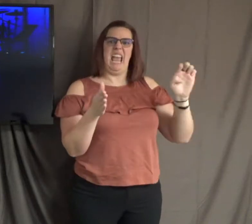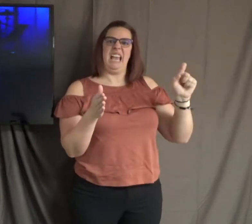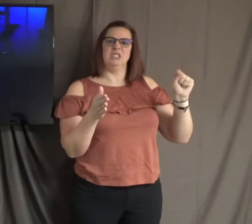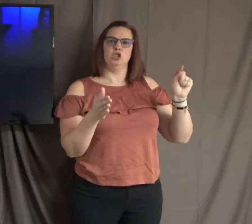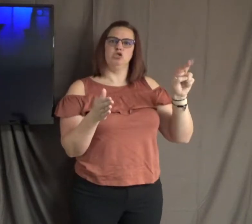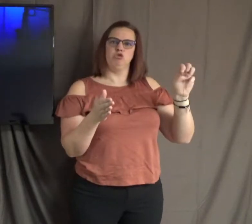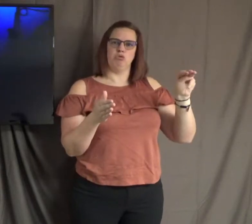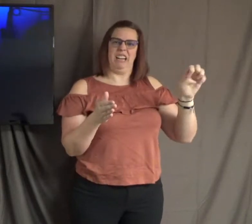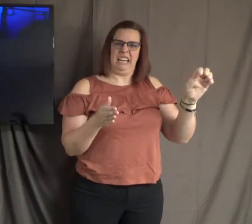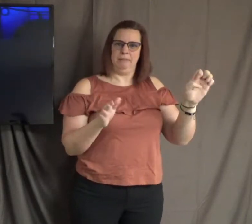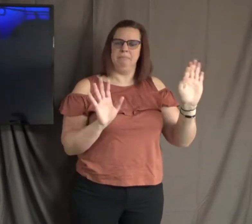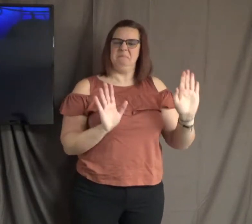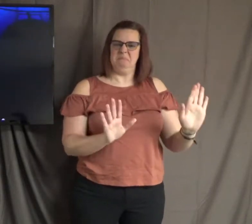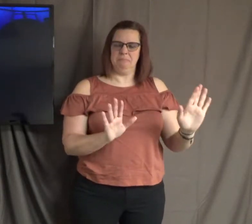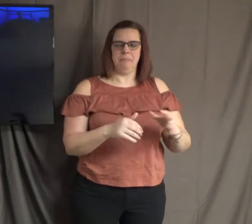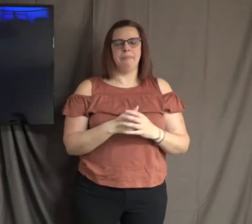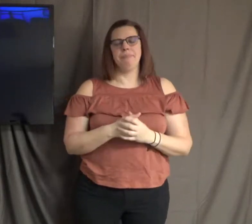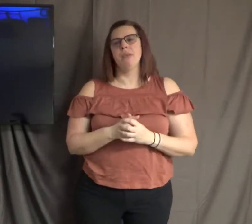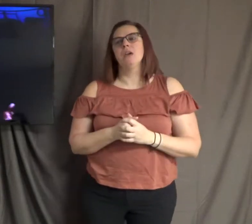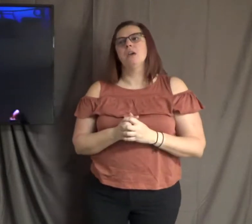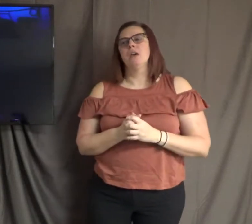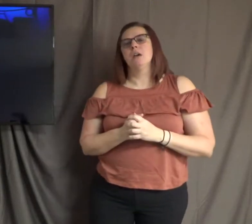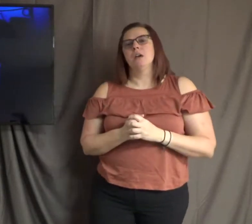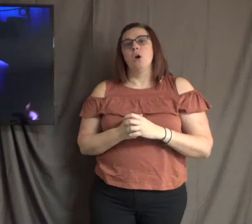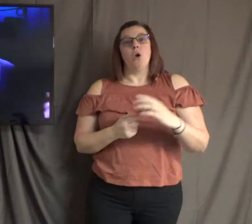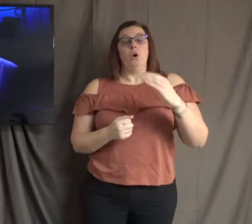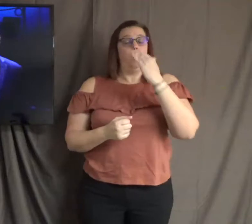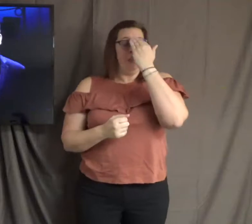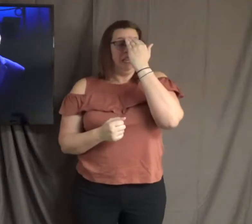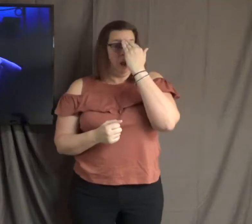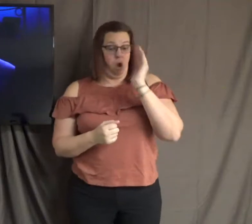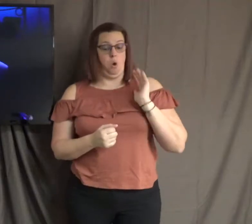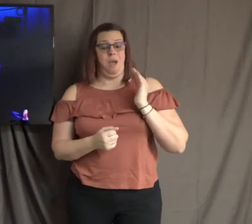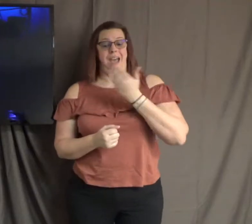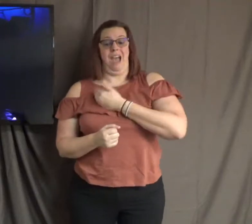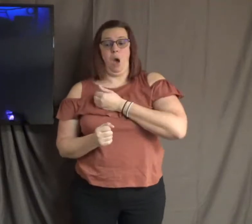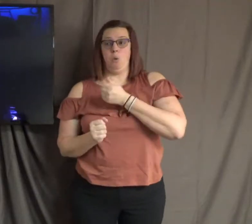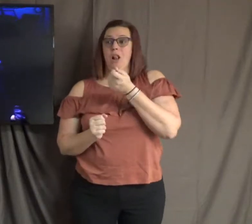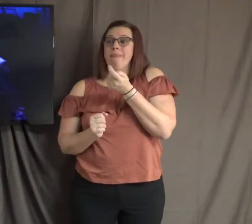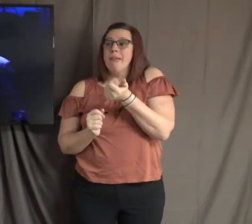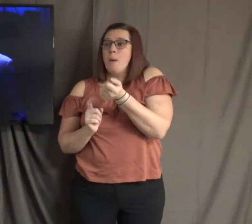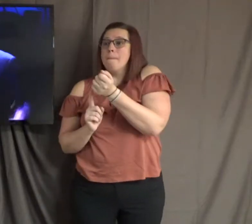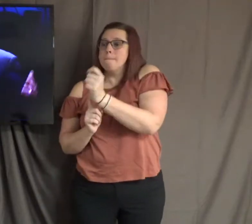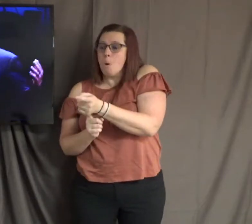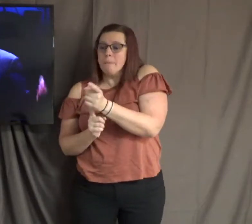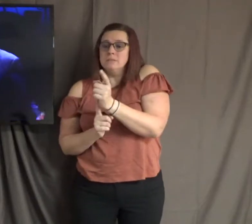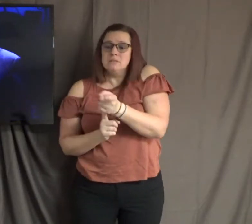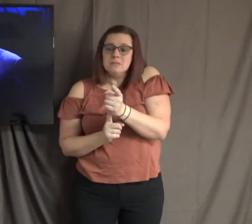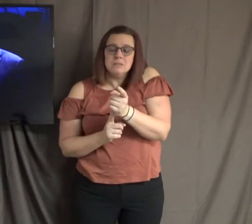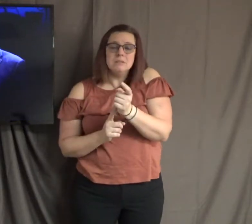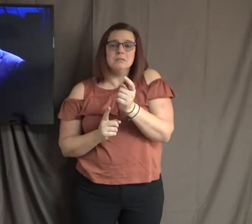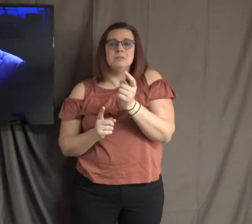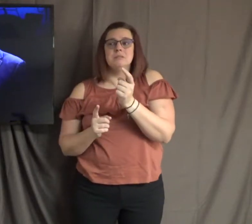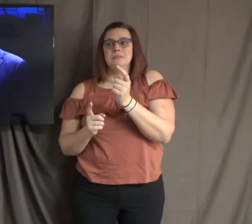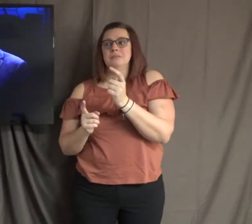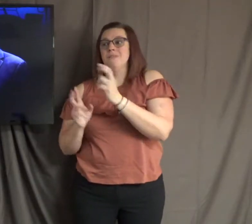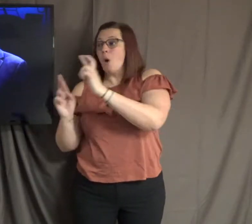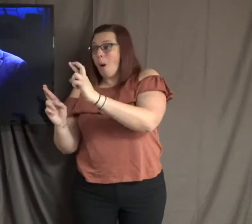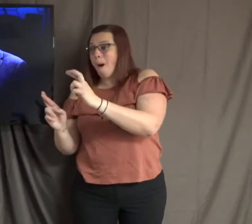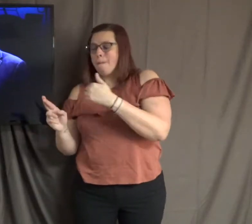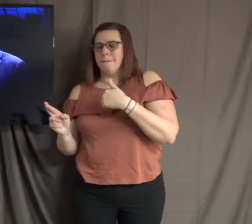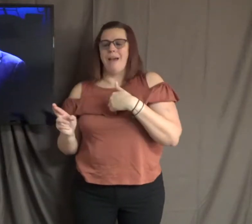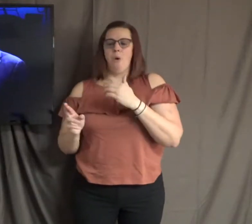but the failures, the mistakes, the screw-ups, the little moments of loss, they'll be there too. And that's a good